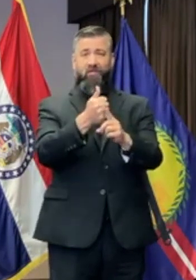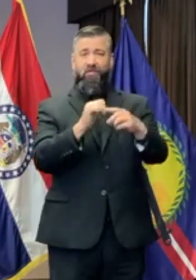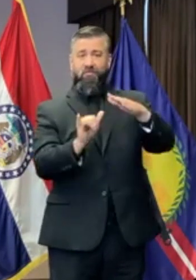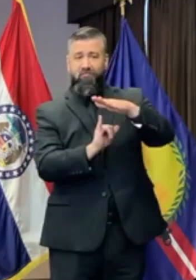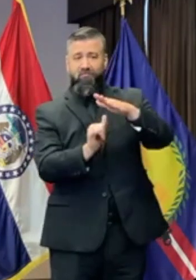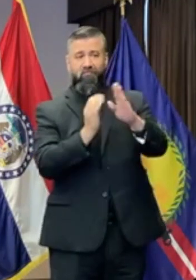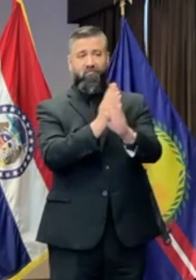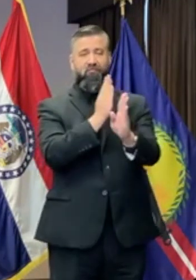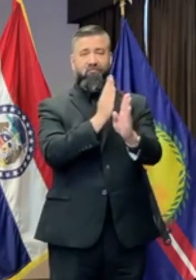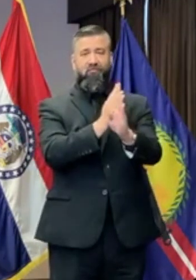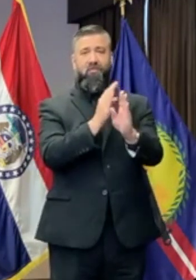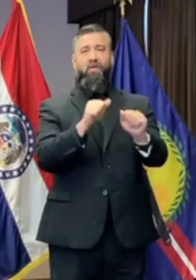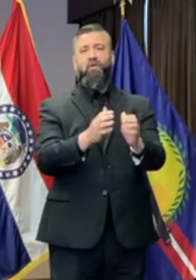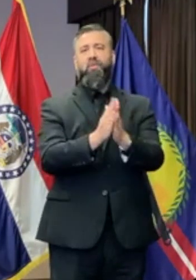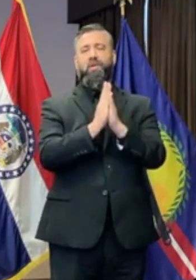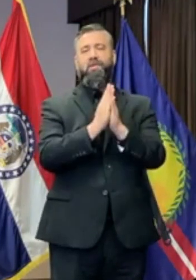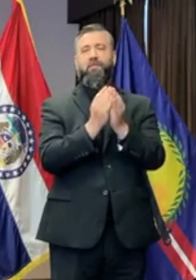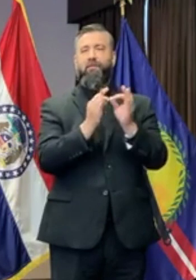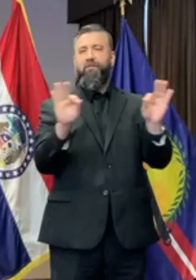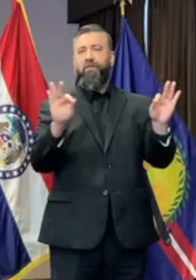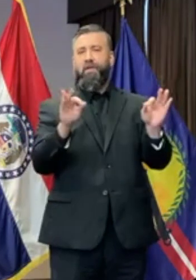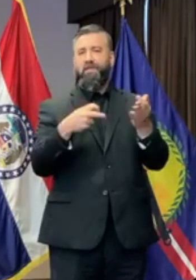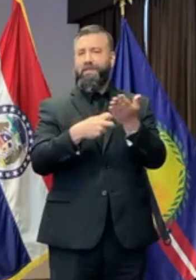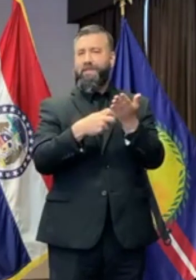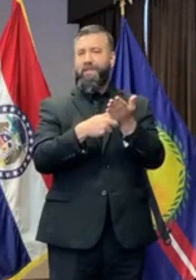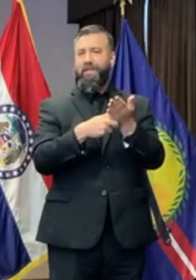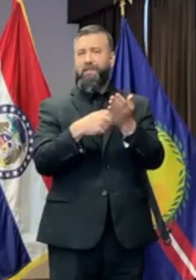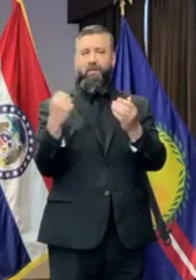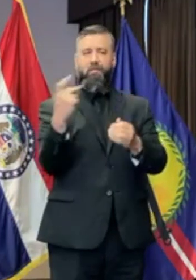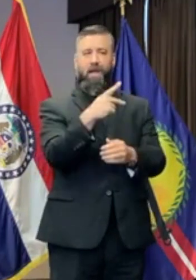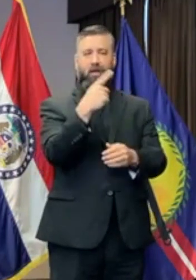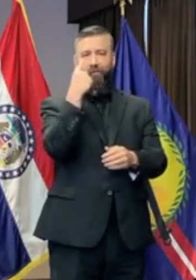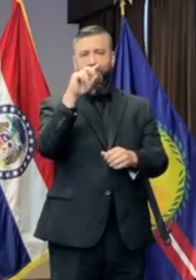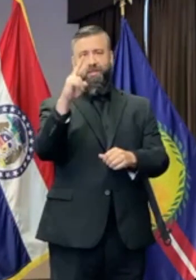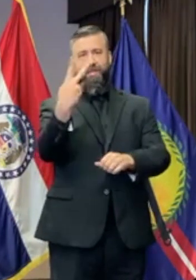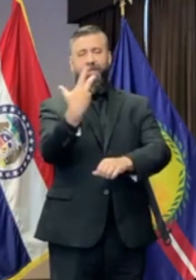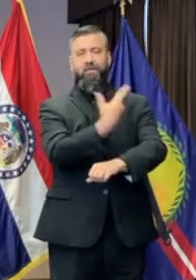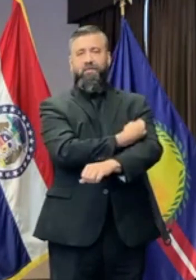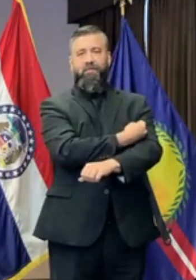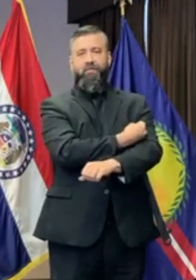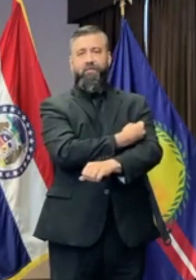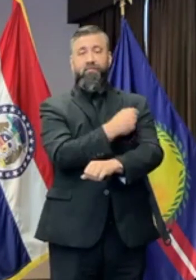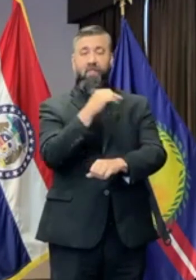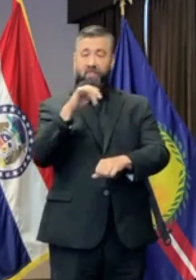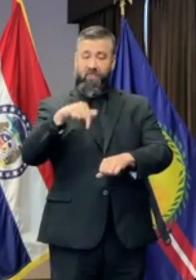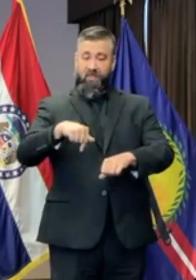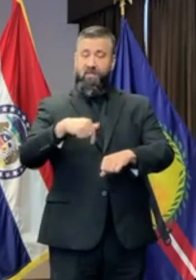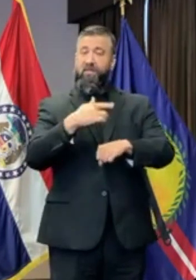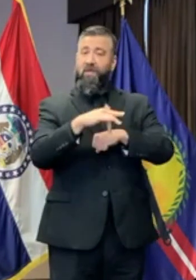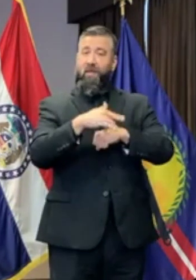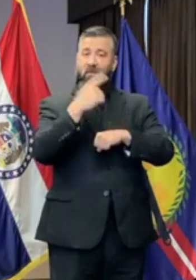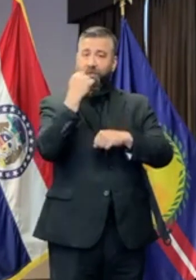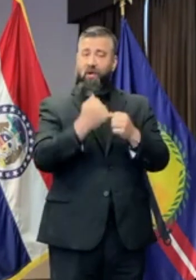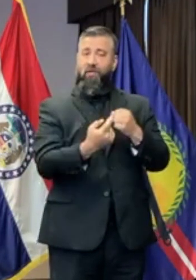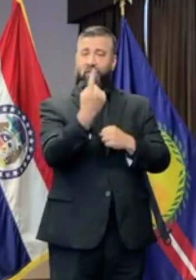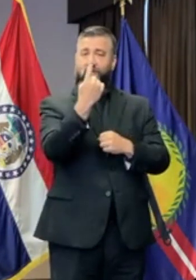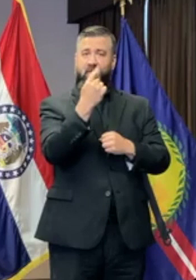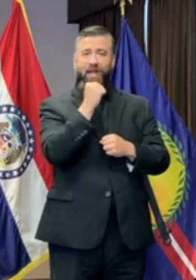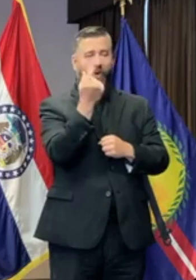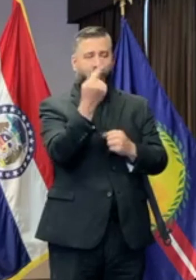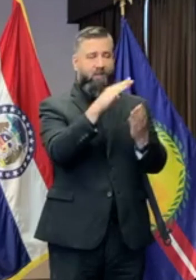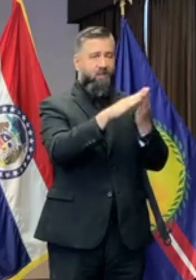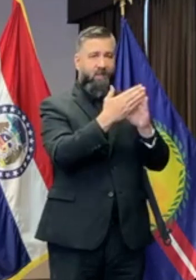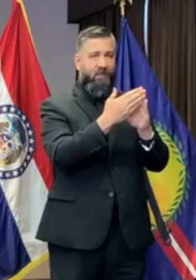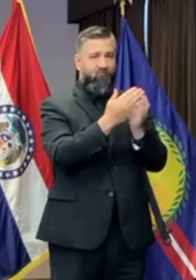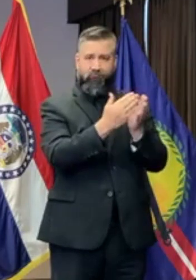get your second dose. This is open to everyone, not just City of St. Louis residents. And we welcome those who want to